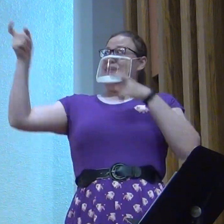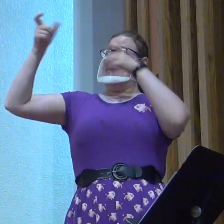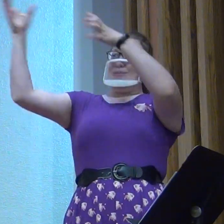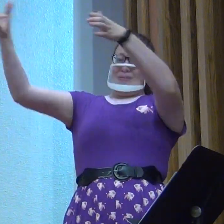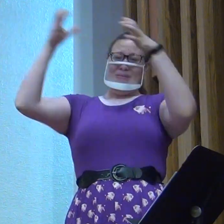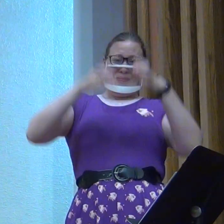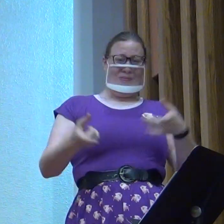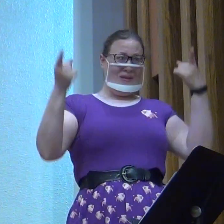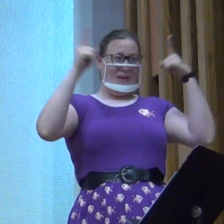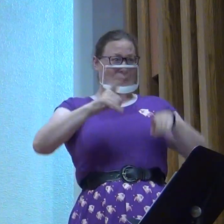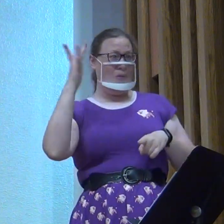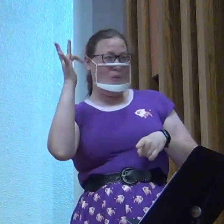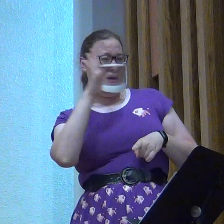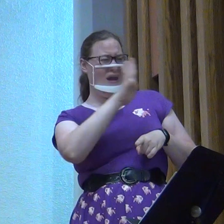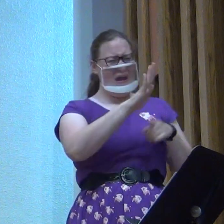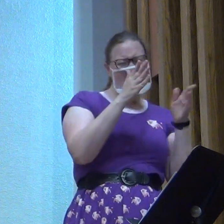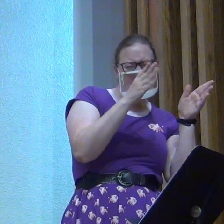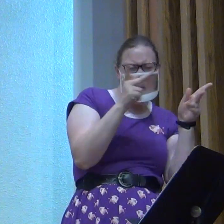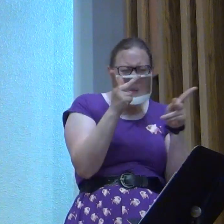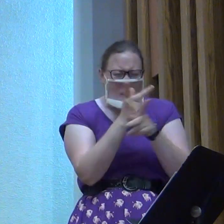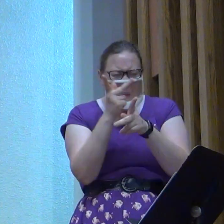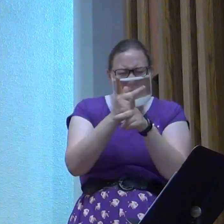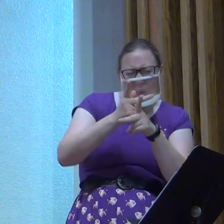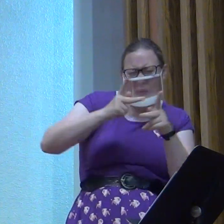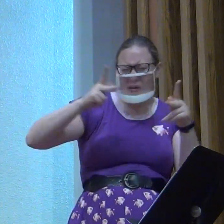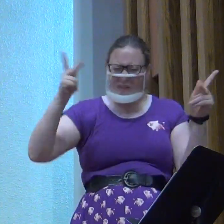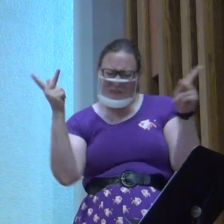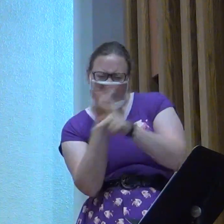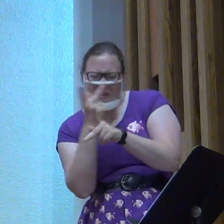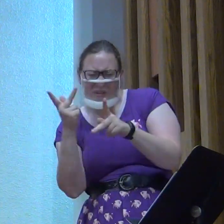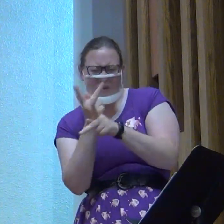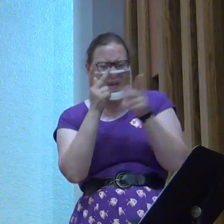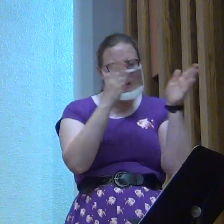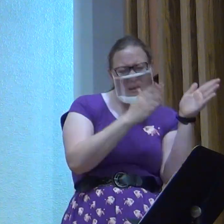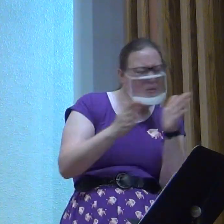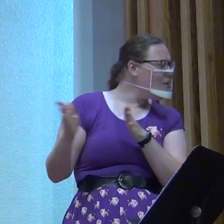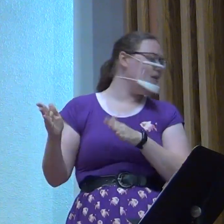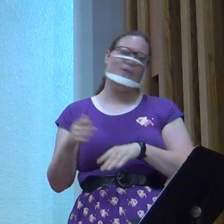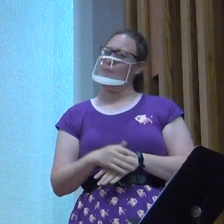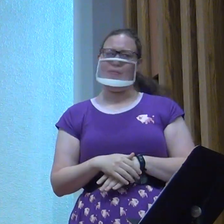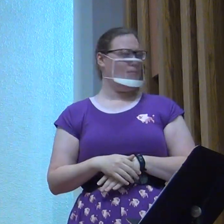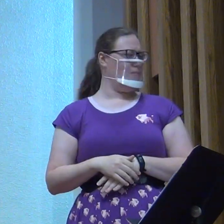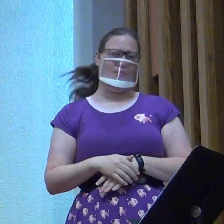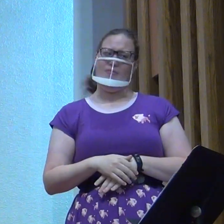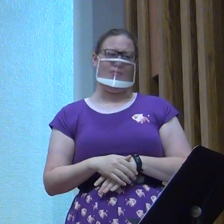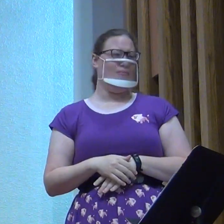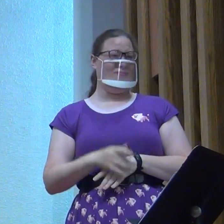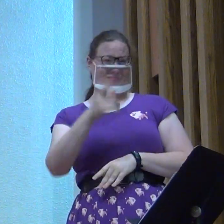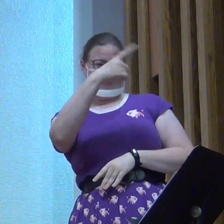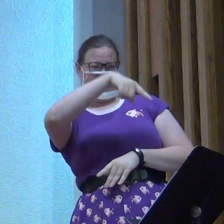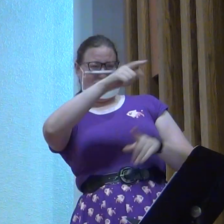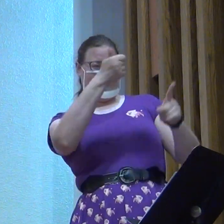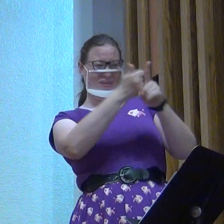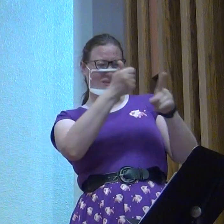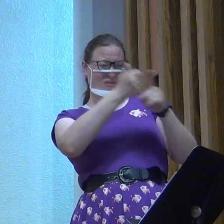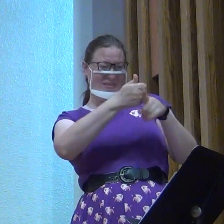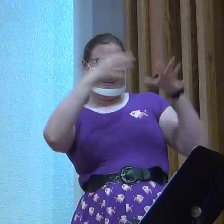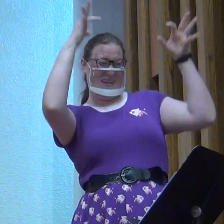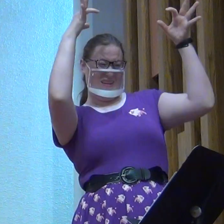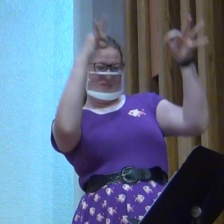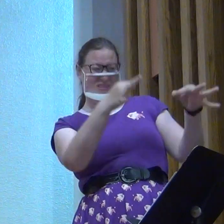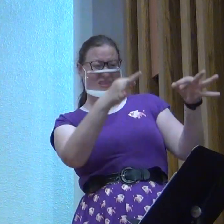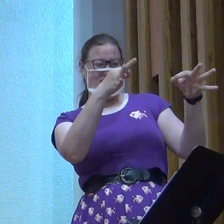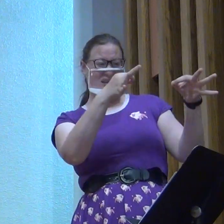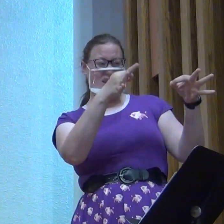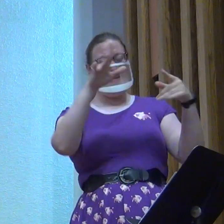about because of your careful observation. He's saying to them, you don't get to say when